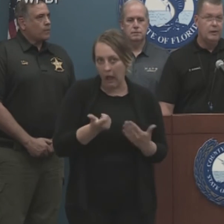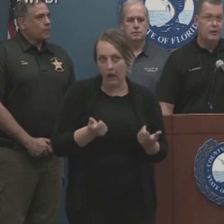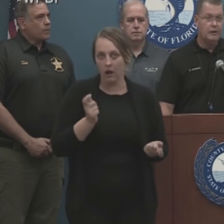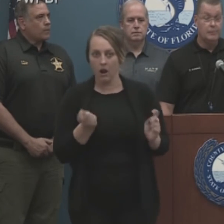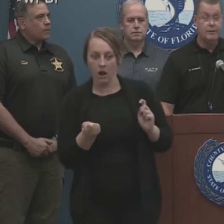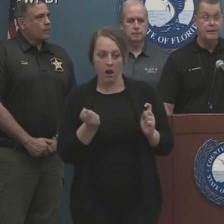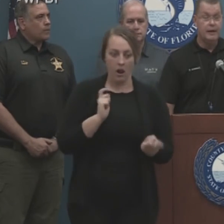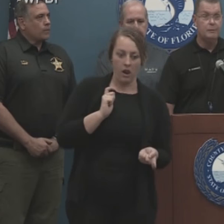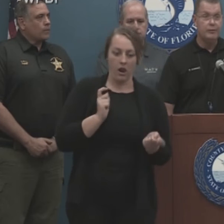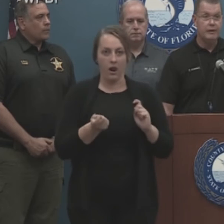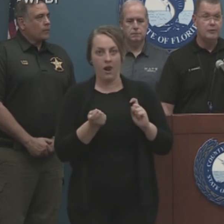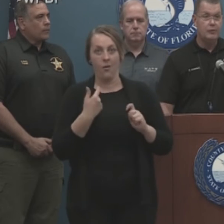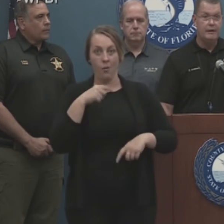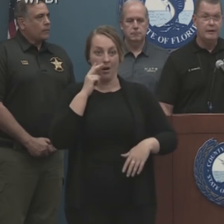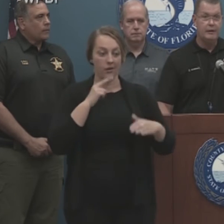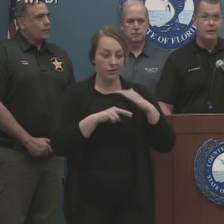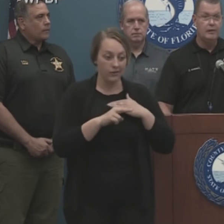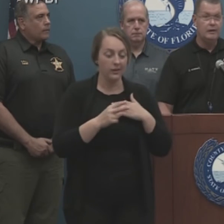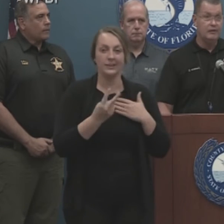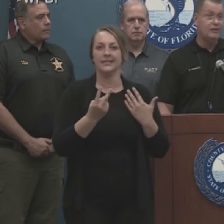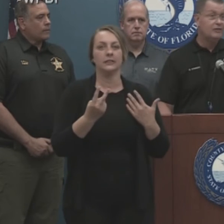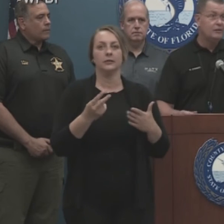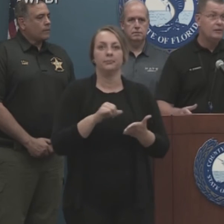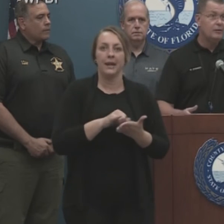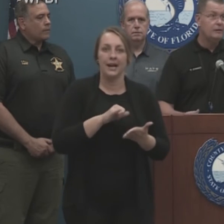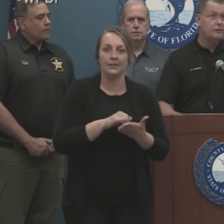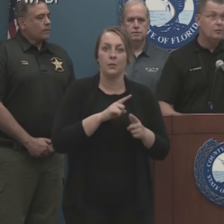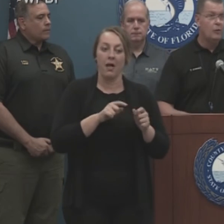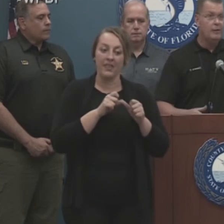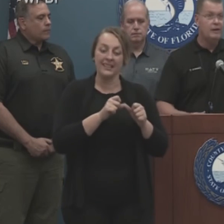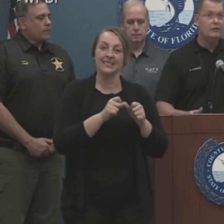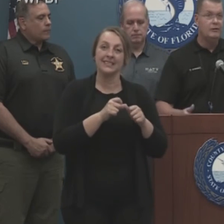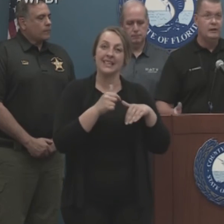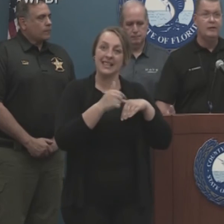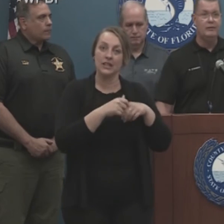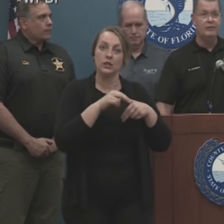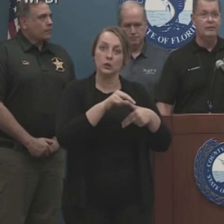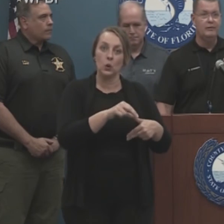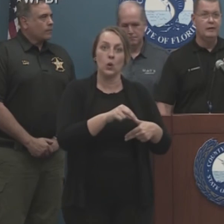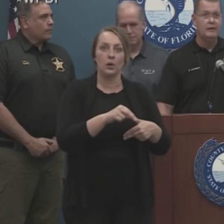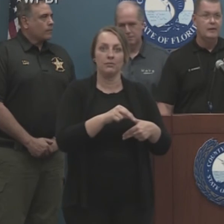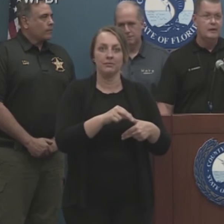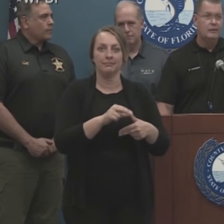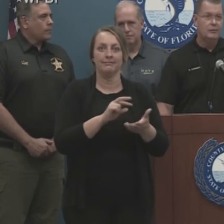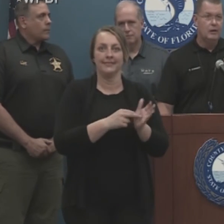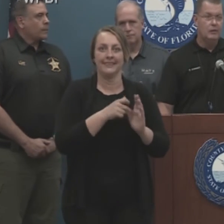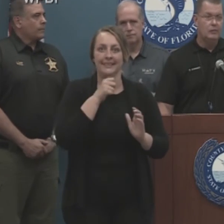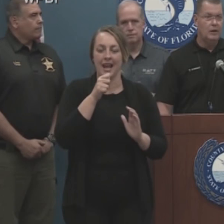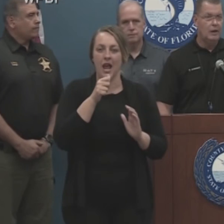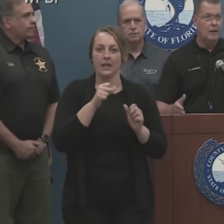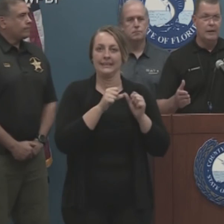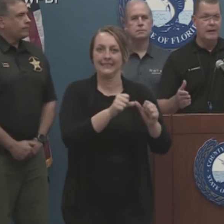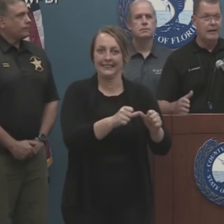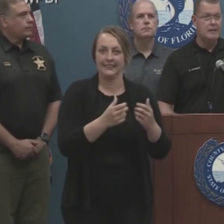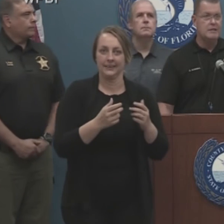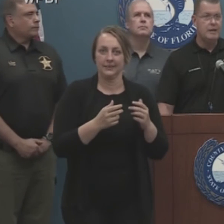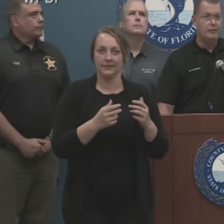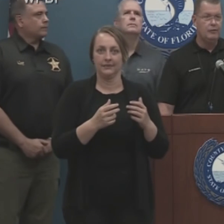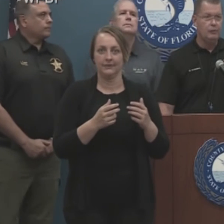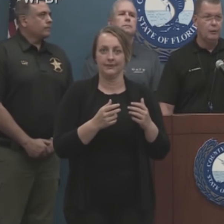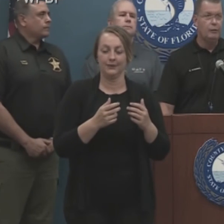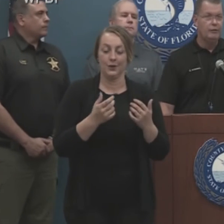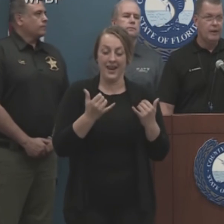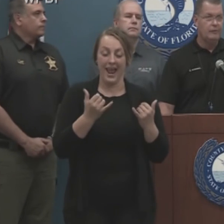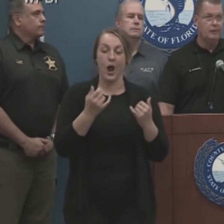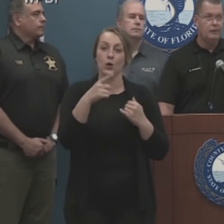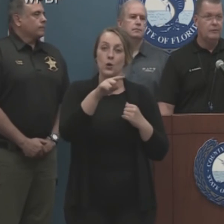been completely unpredictable. I think the only consistency with this storm is its inconsistency. So again, stay